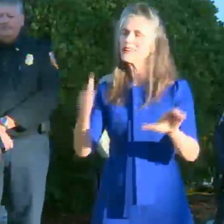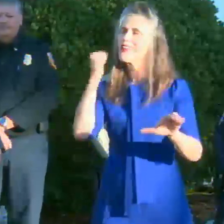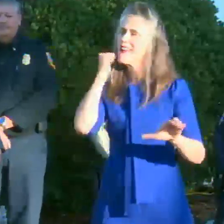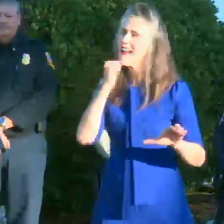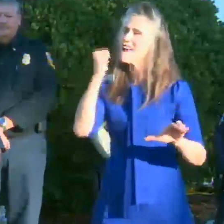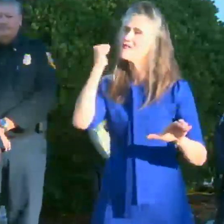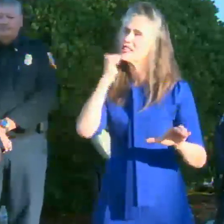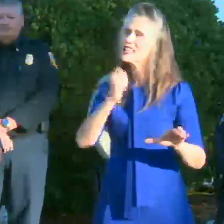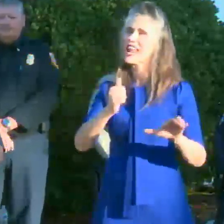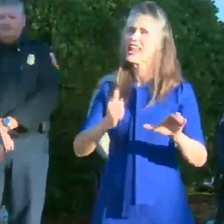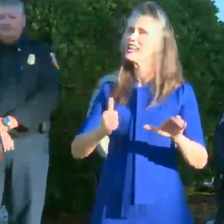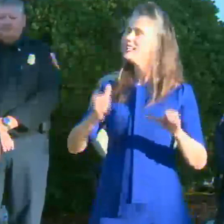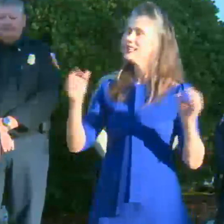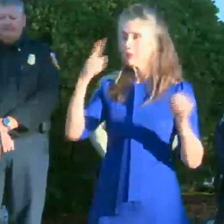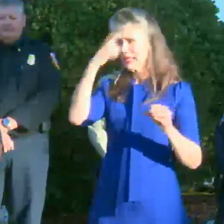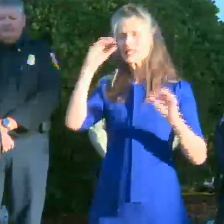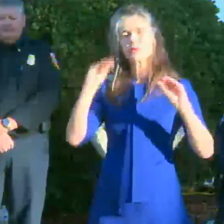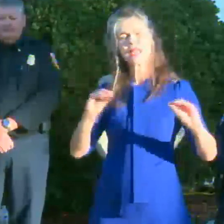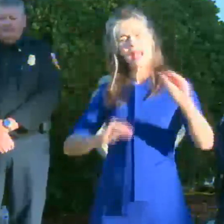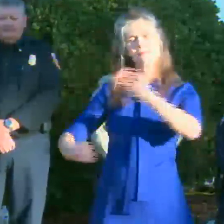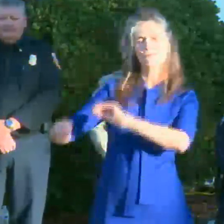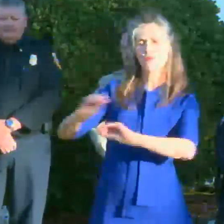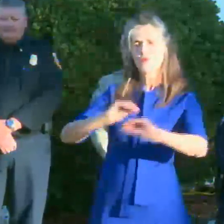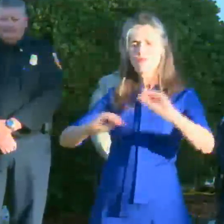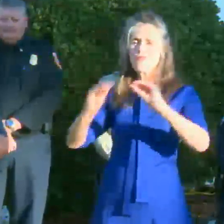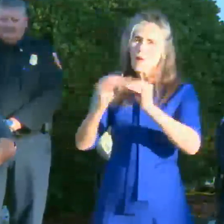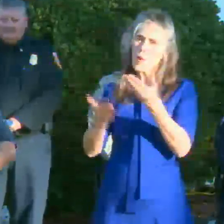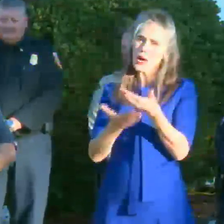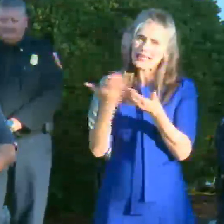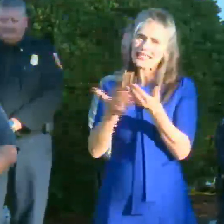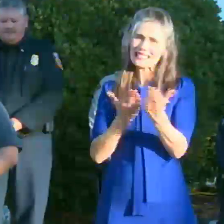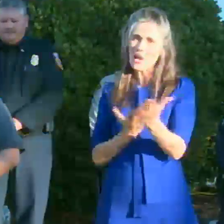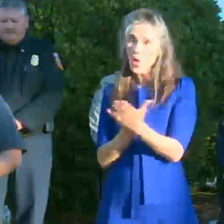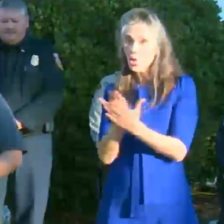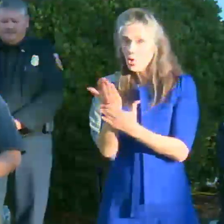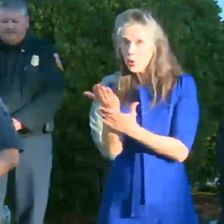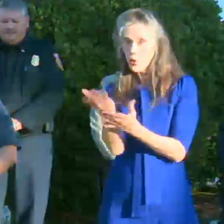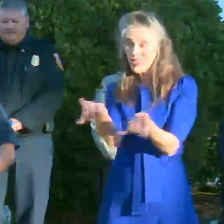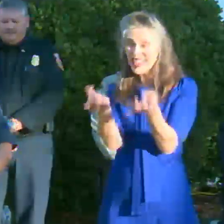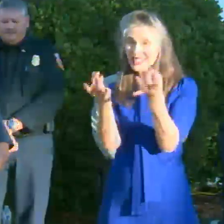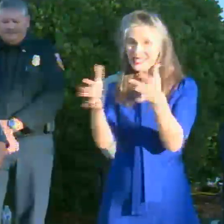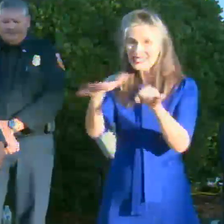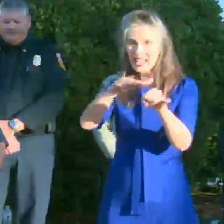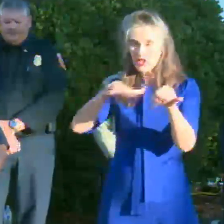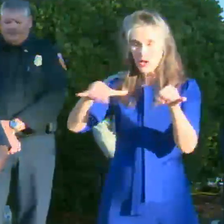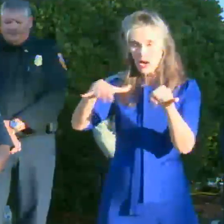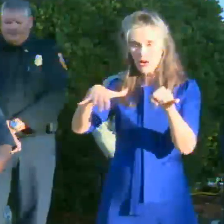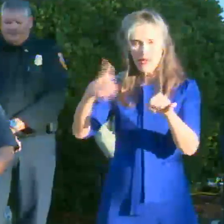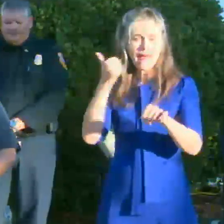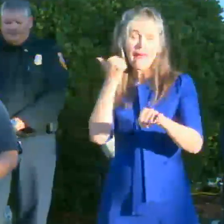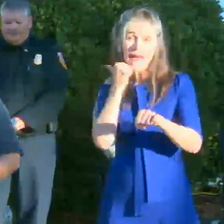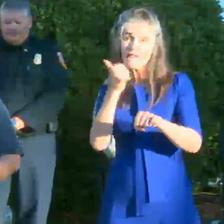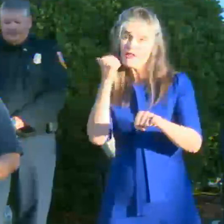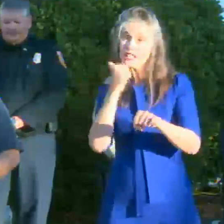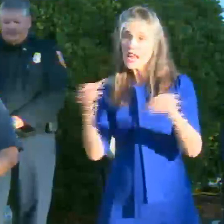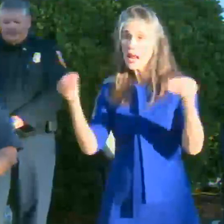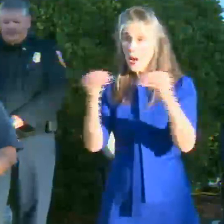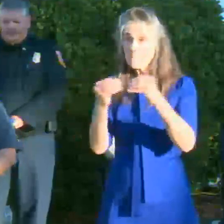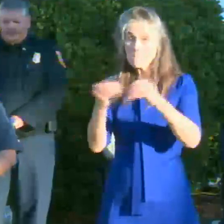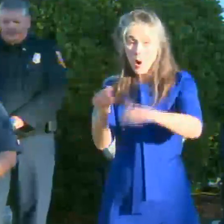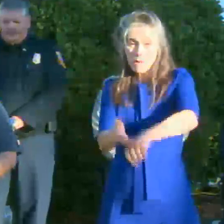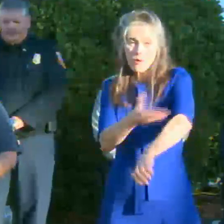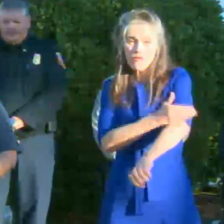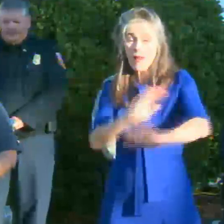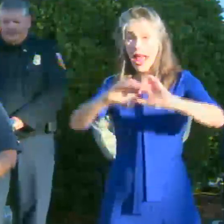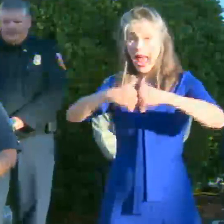to the increased mobility in the disaster area. Each day we are making more progress on opening up creeks,